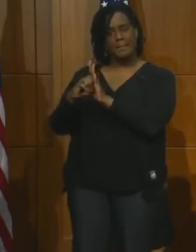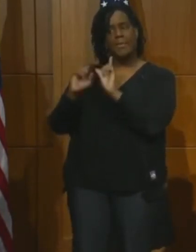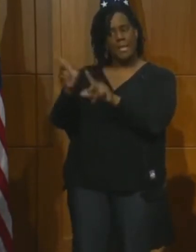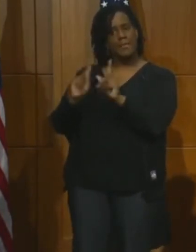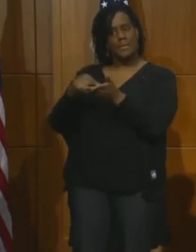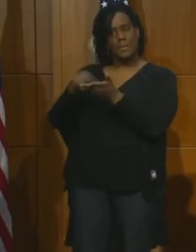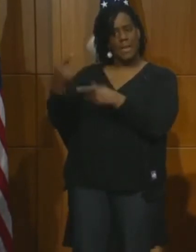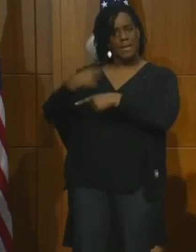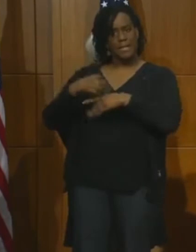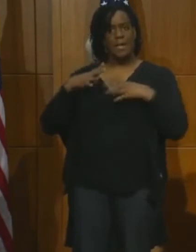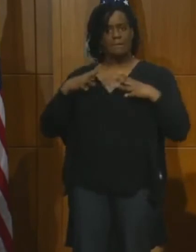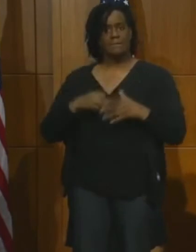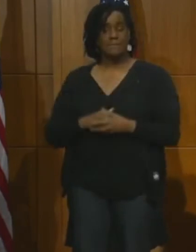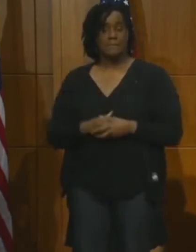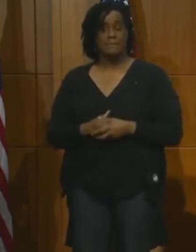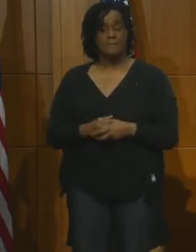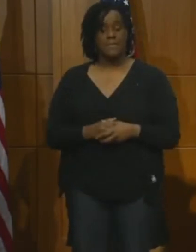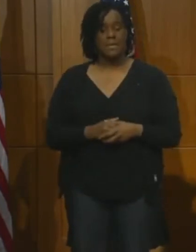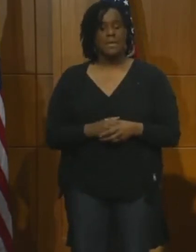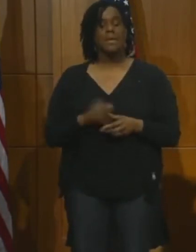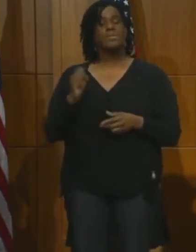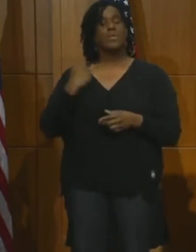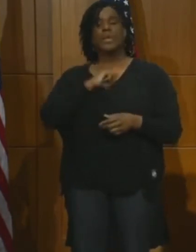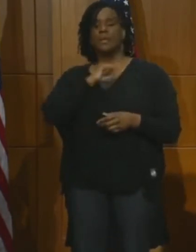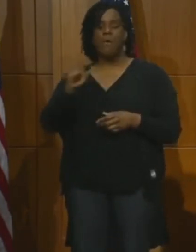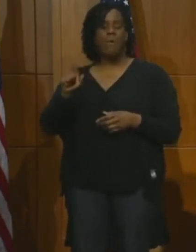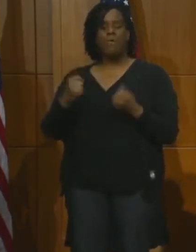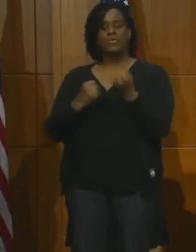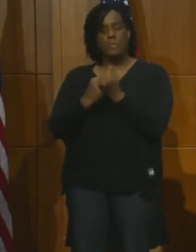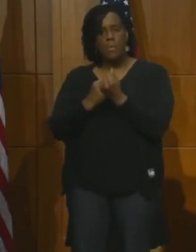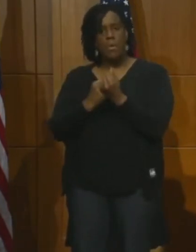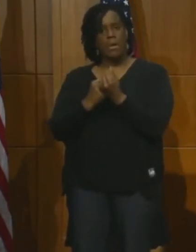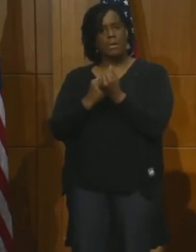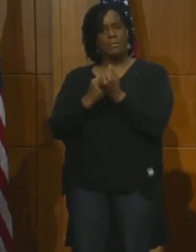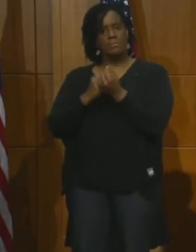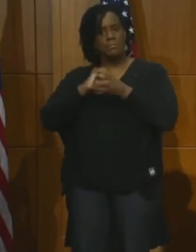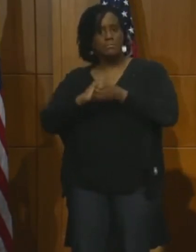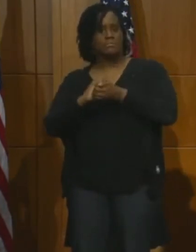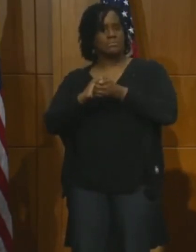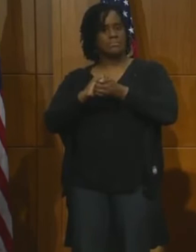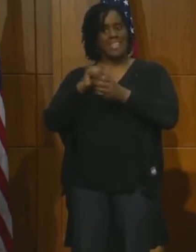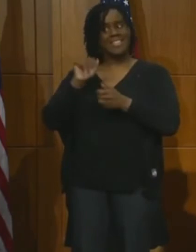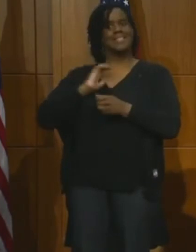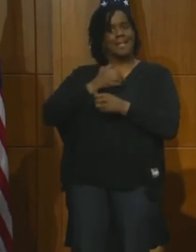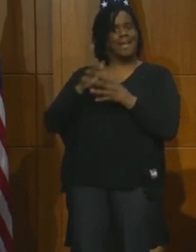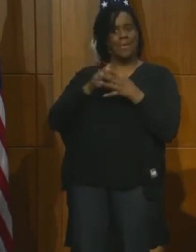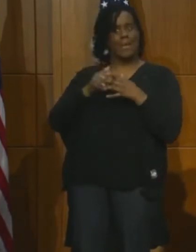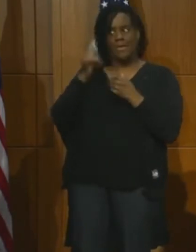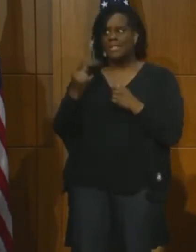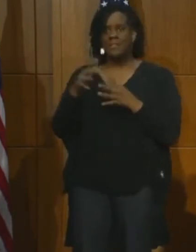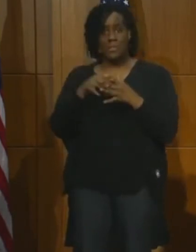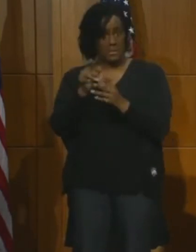the paid day off so we can all stand in solidarity, right? This is our America. It's everybody's America,